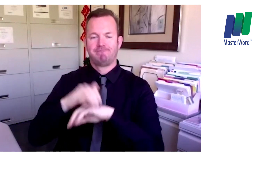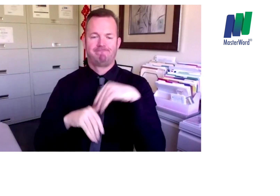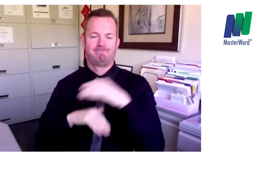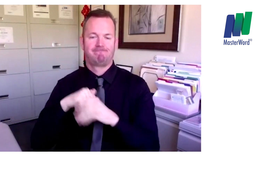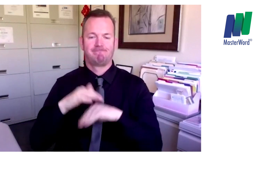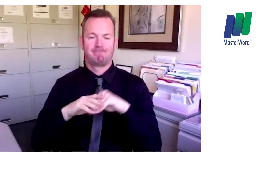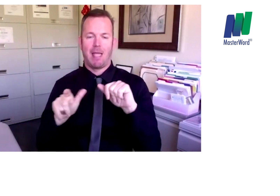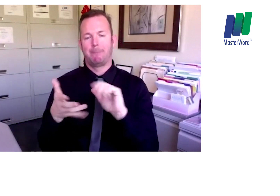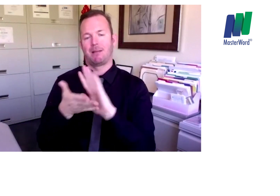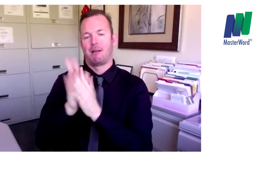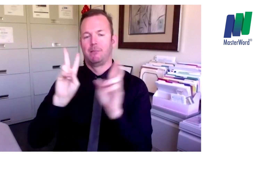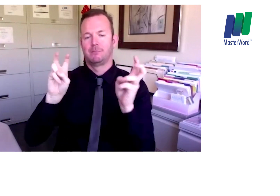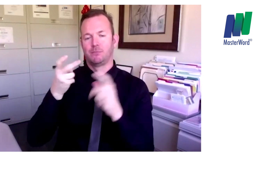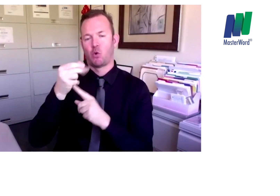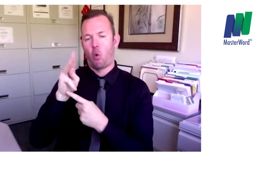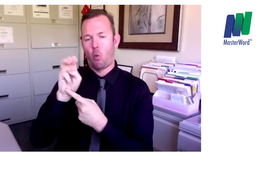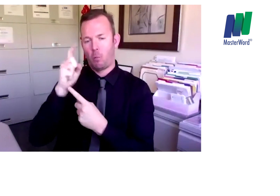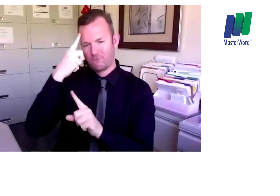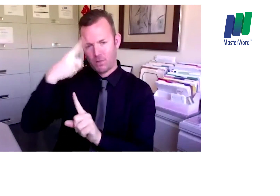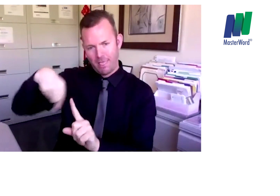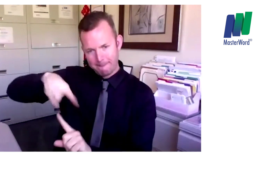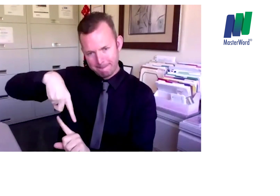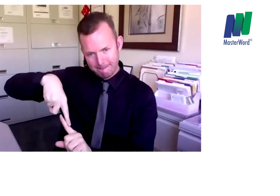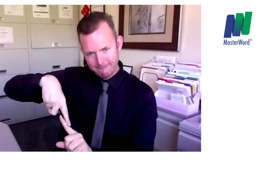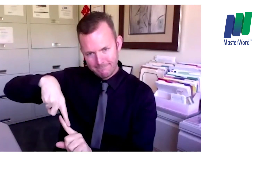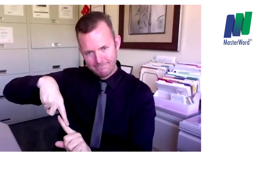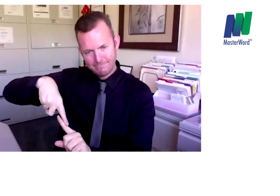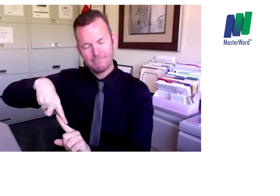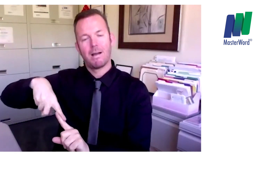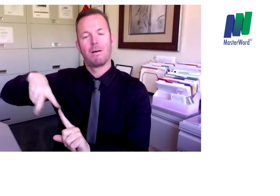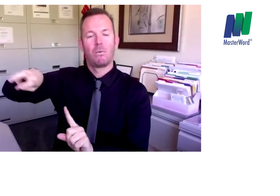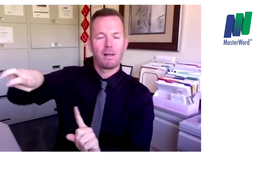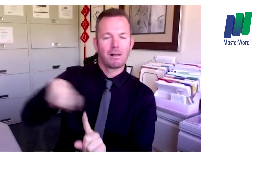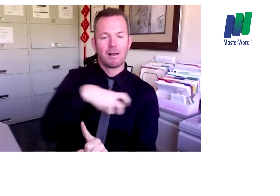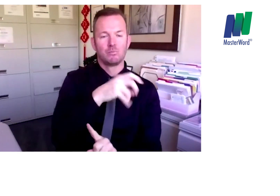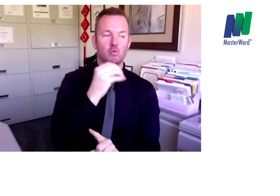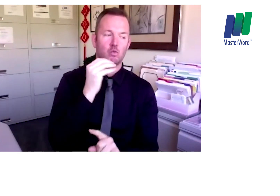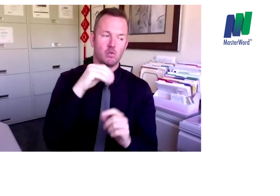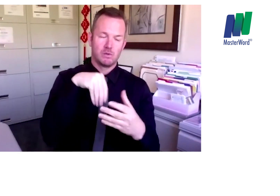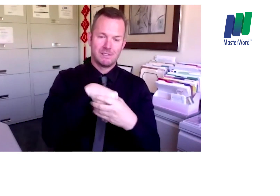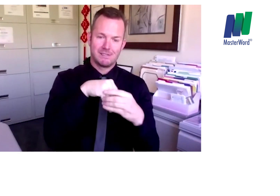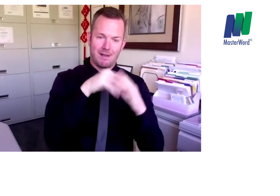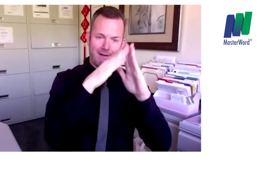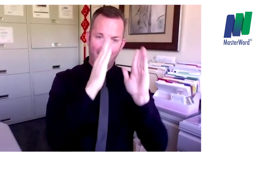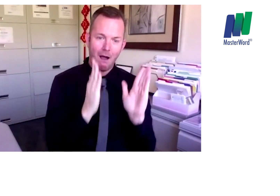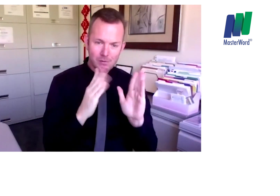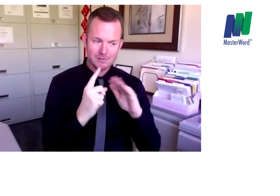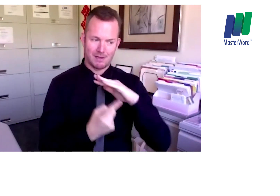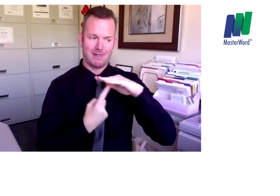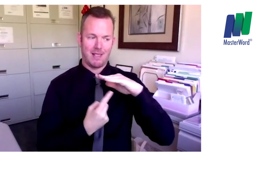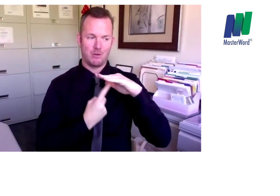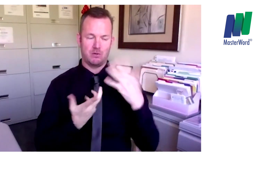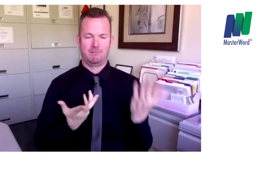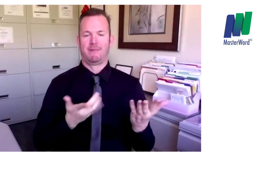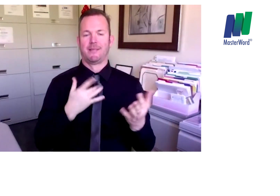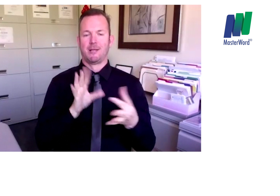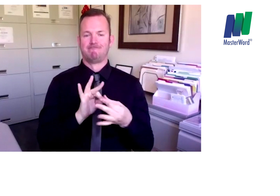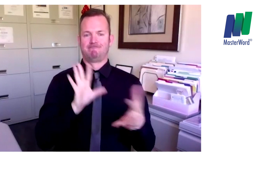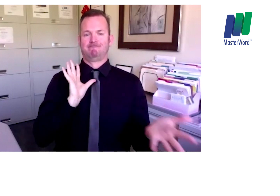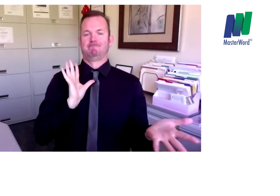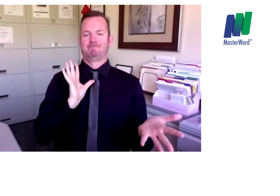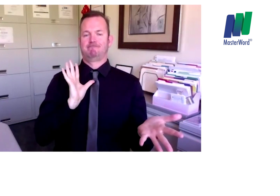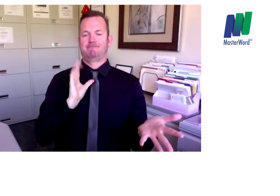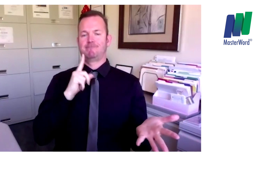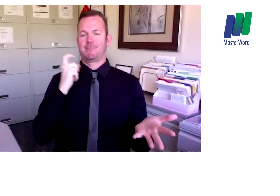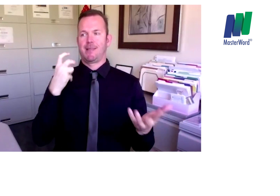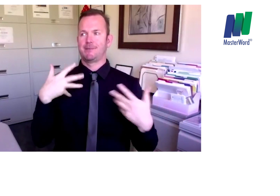Oftentimes, deaf individuals get excited to kind of get out of the homes into other environments like college, because then they have access to communication and they get